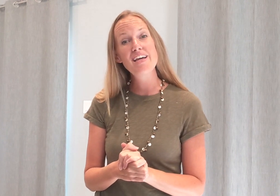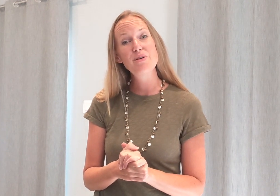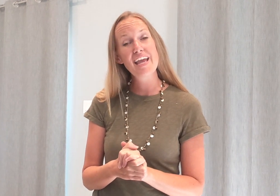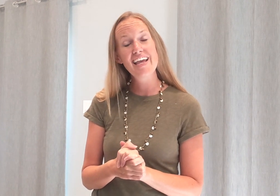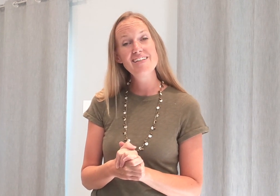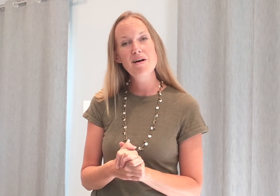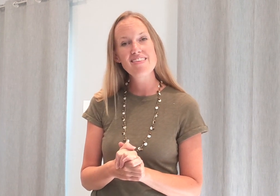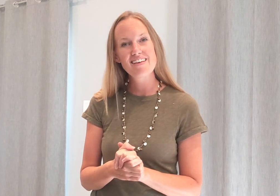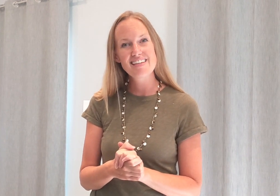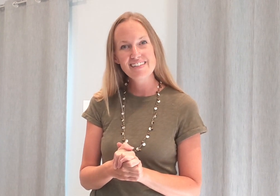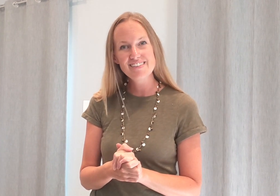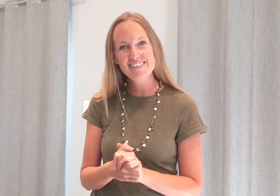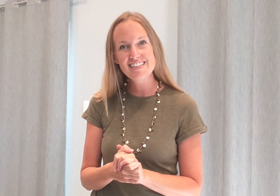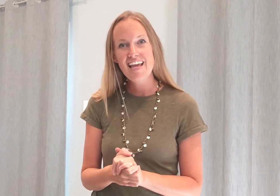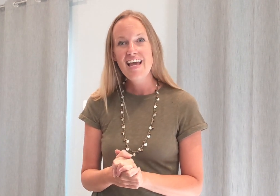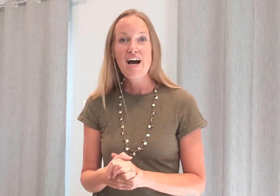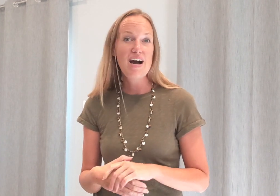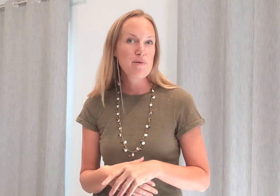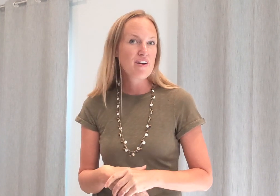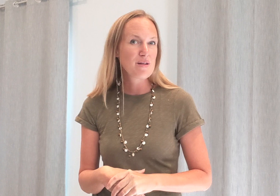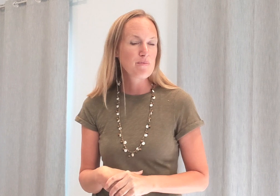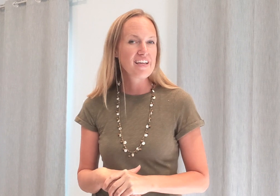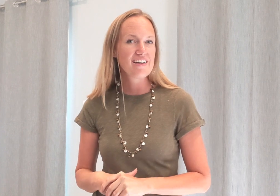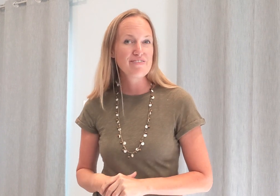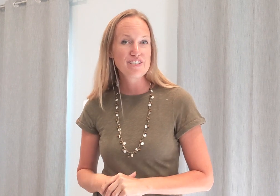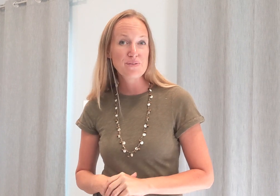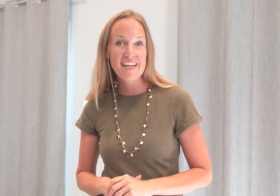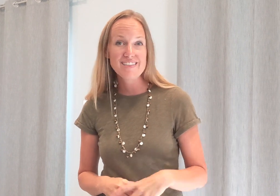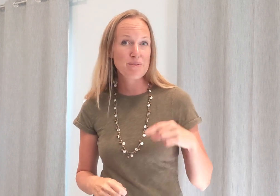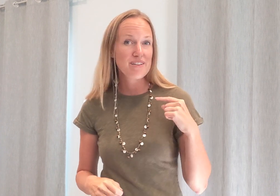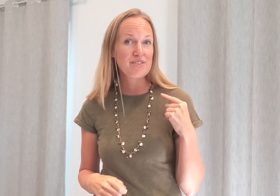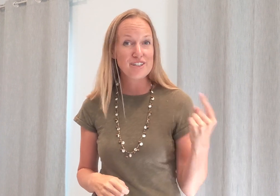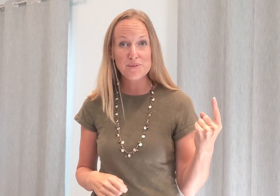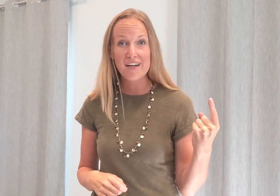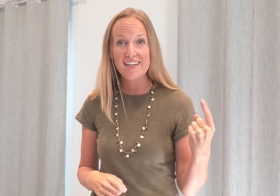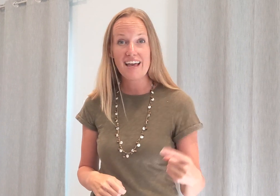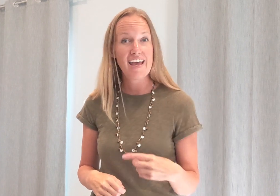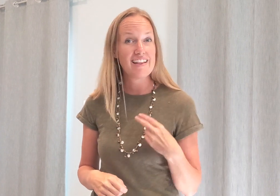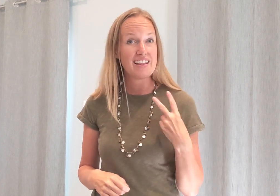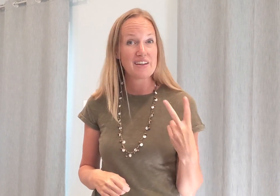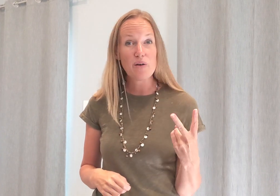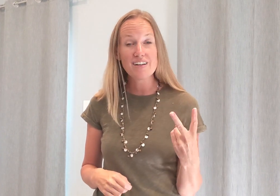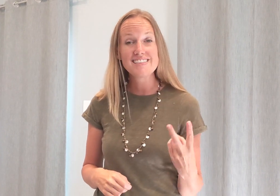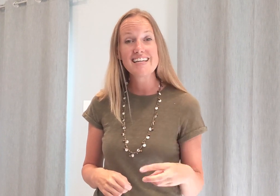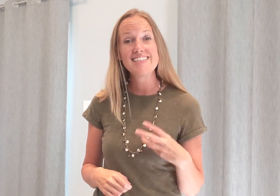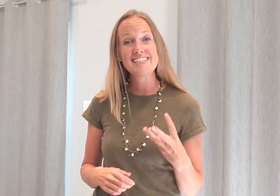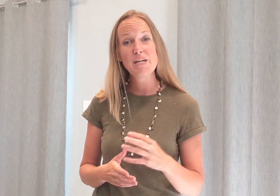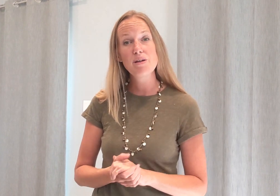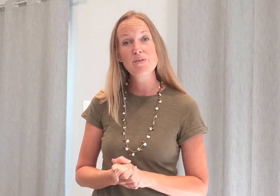Who Can by the Cathedrals. We've already been working on it for 2 days, so we learned verse 1 and then the chorus, and today we are going to